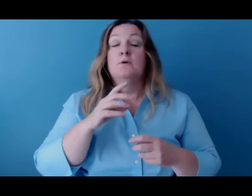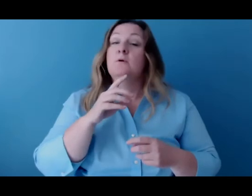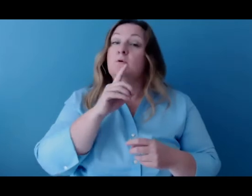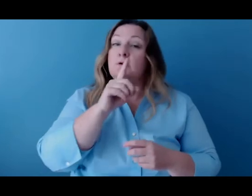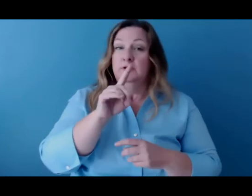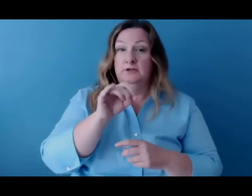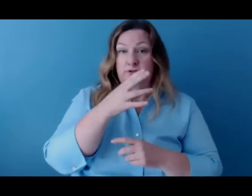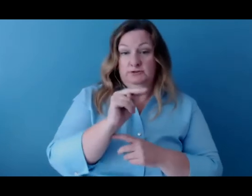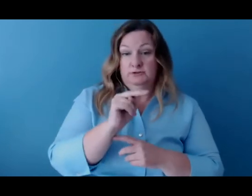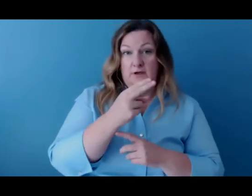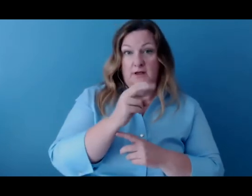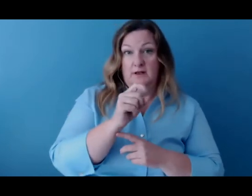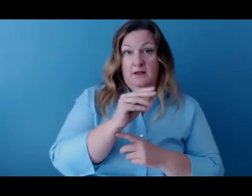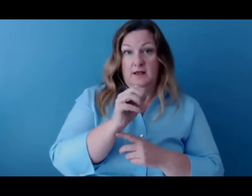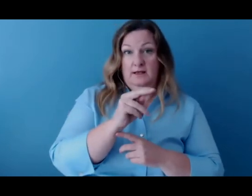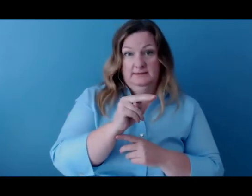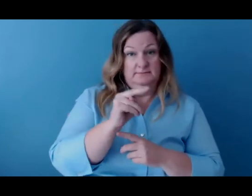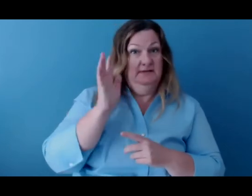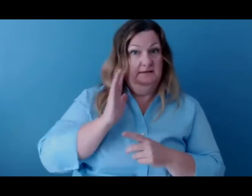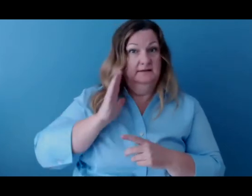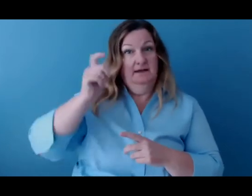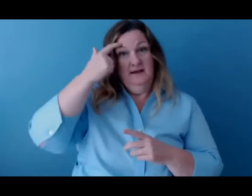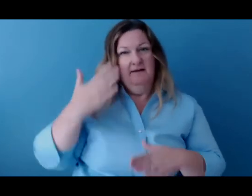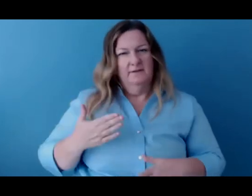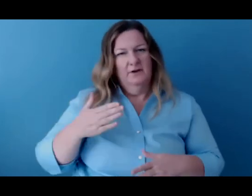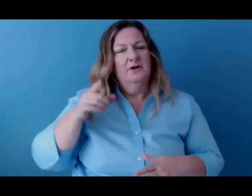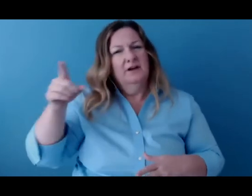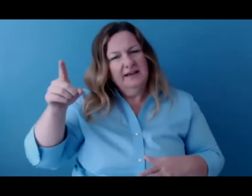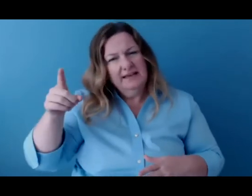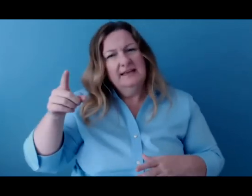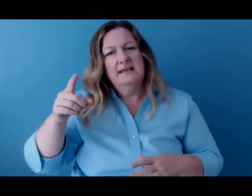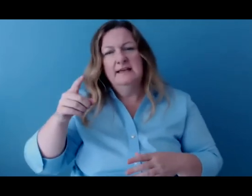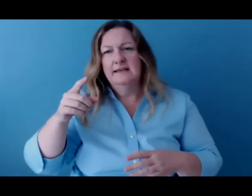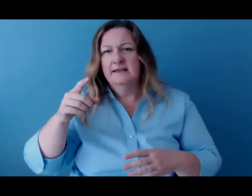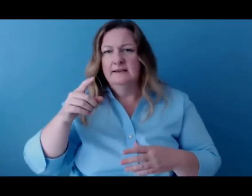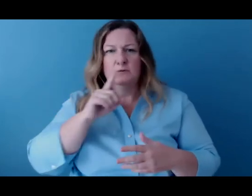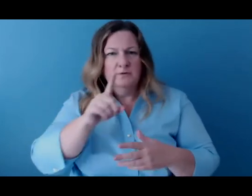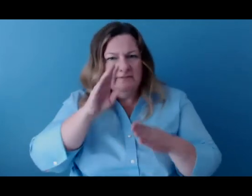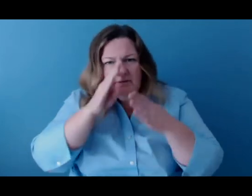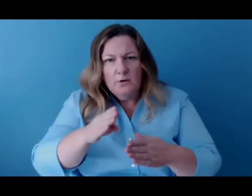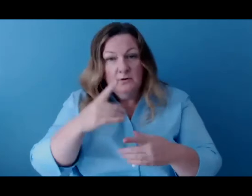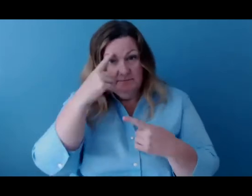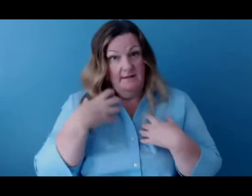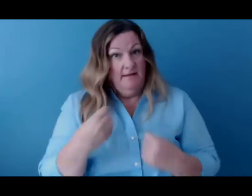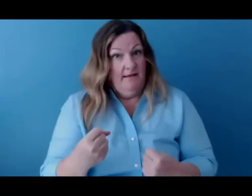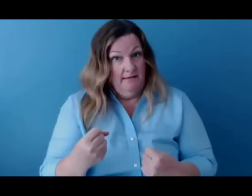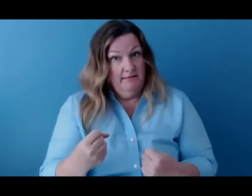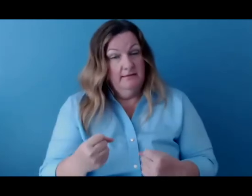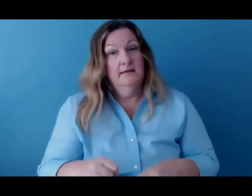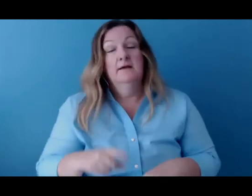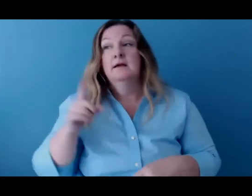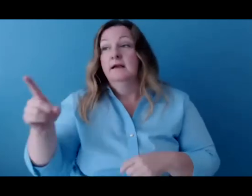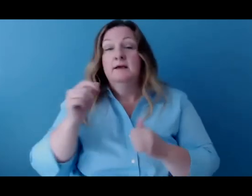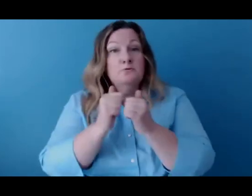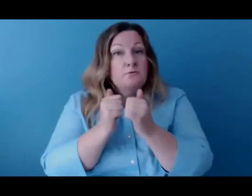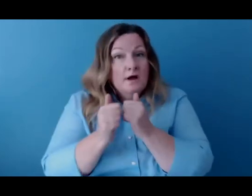three. Everywhere he went, and I was on the campaign trail at the same time, he would talk about it constantly. And